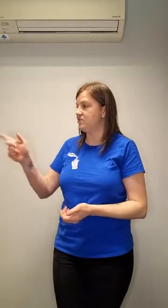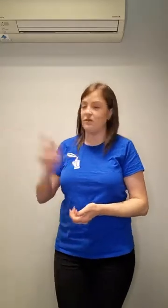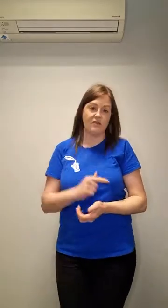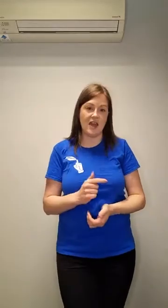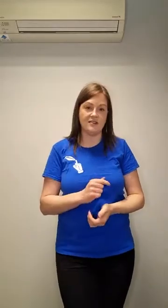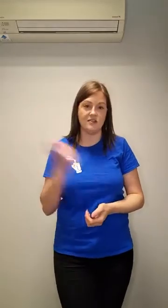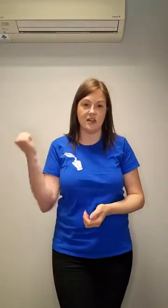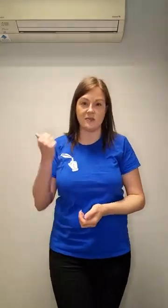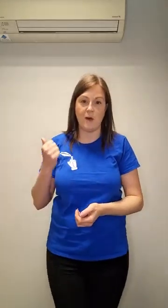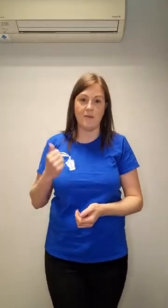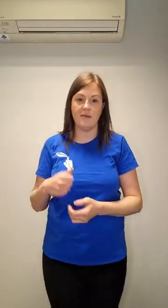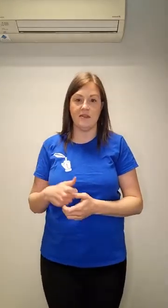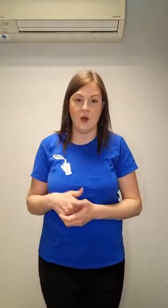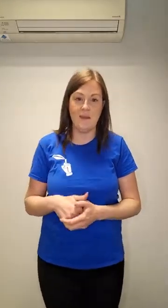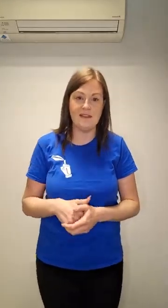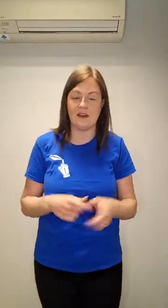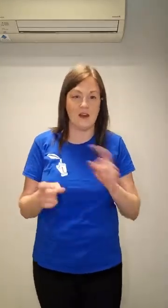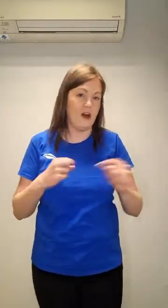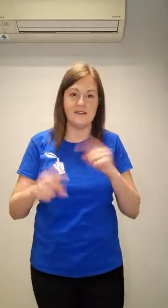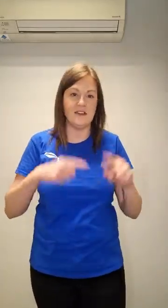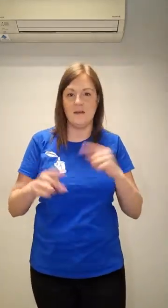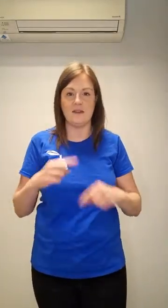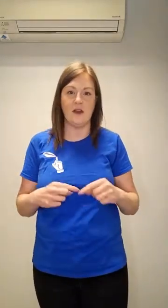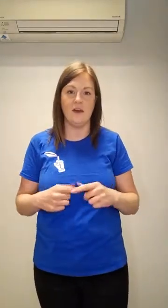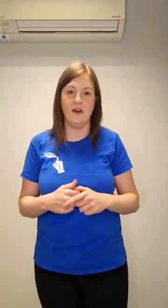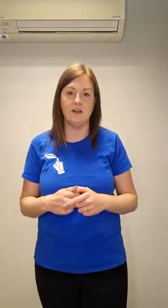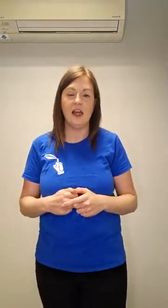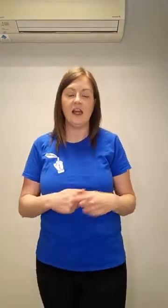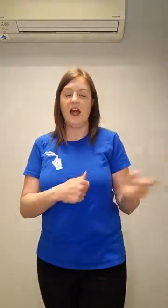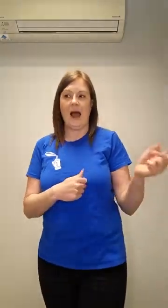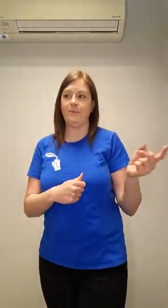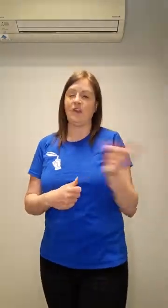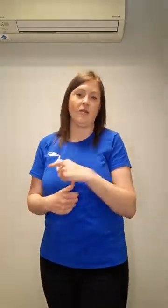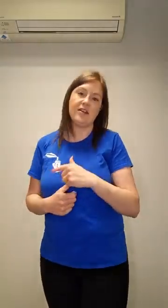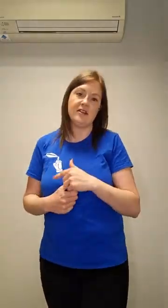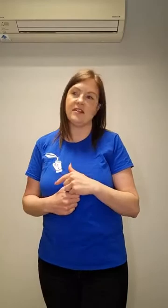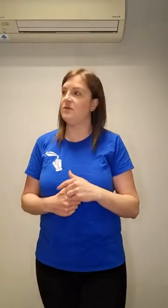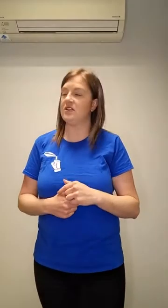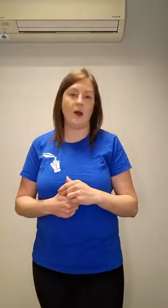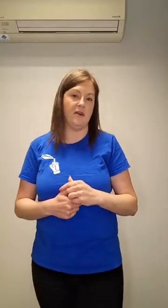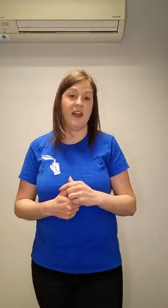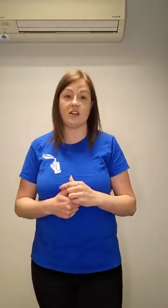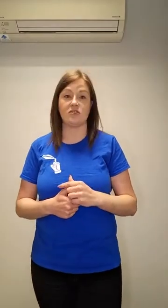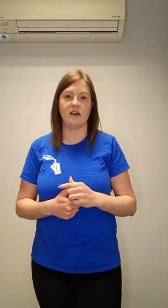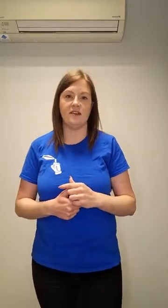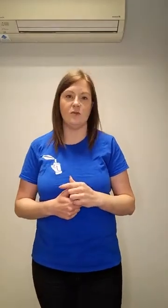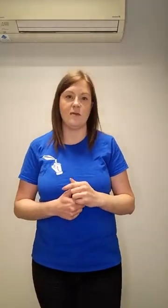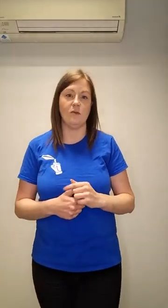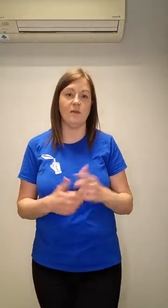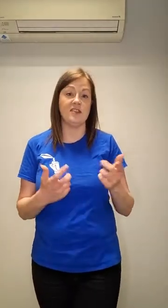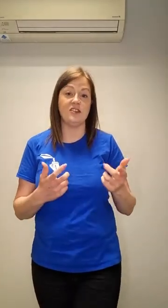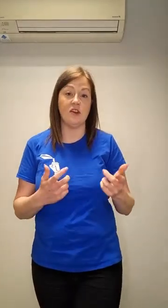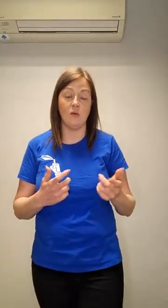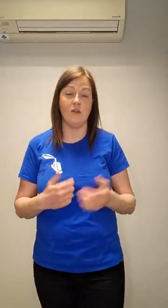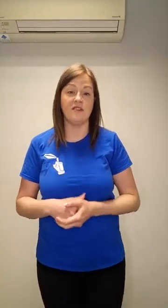don't forget to just pop them in the comments and I can answer them as I'm going along. On Thursday, we did a couple of extra signs if people wanted to know what the